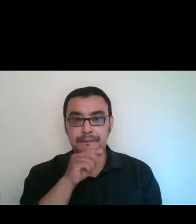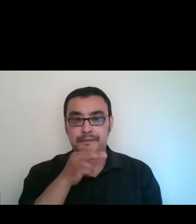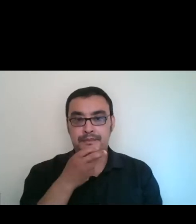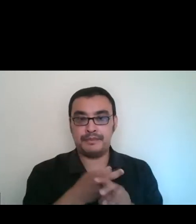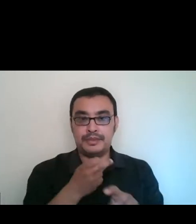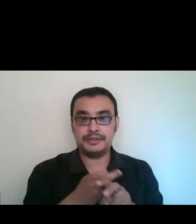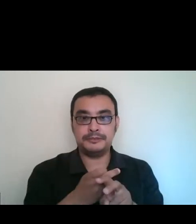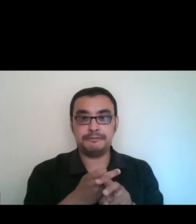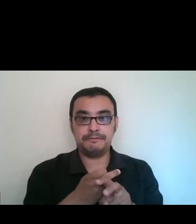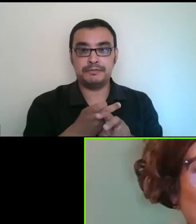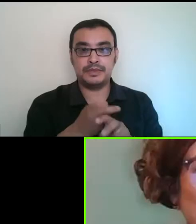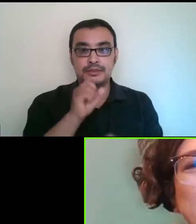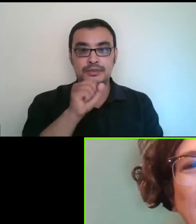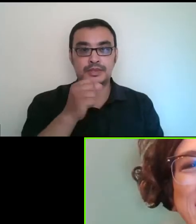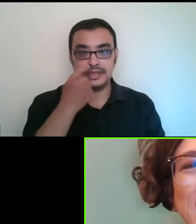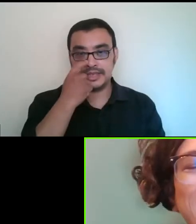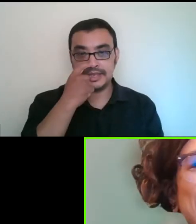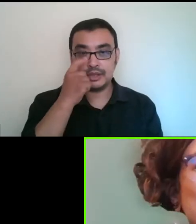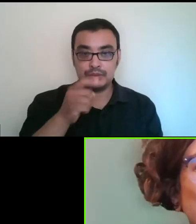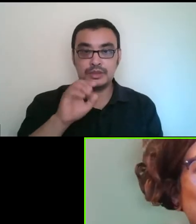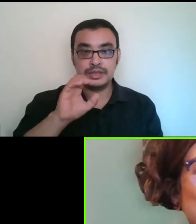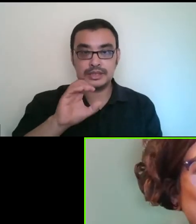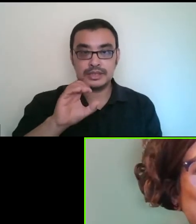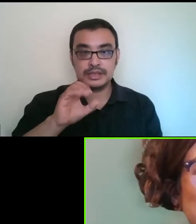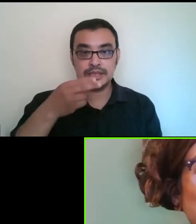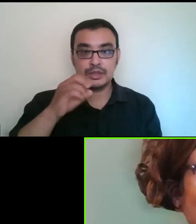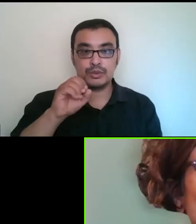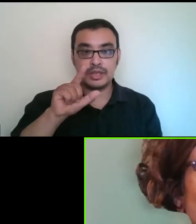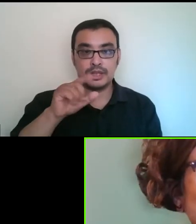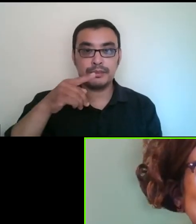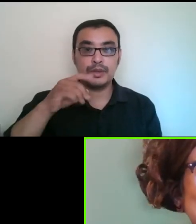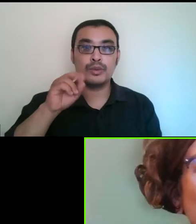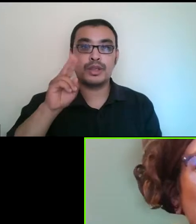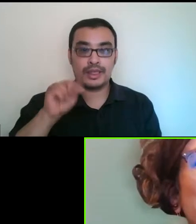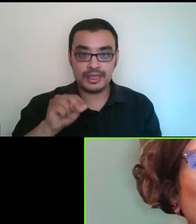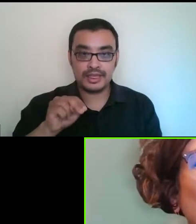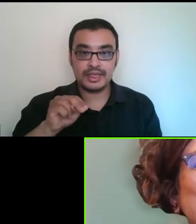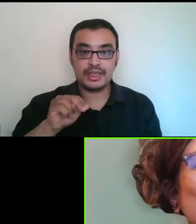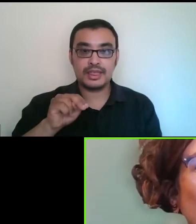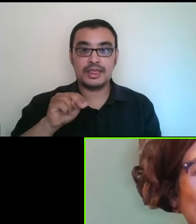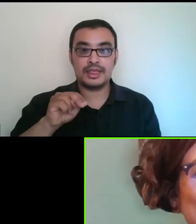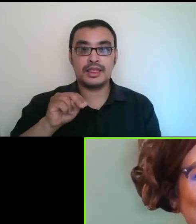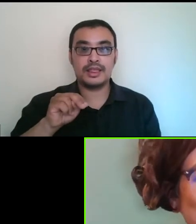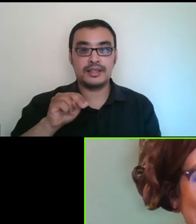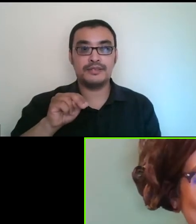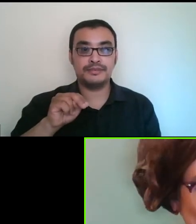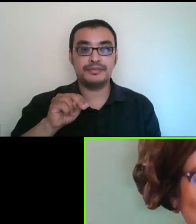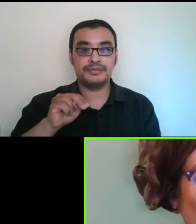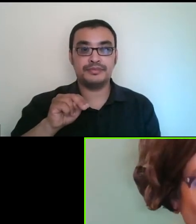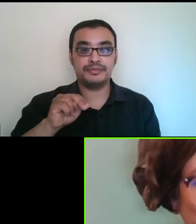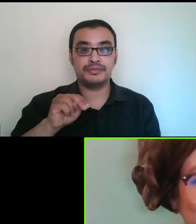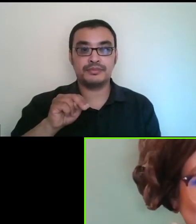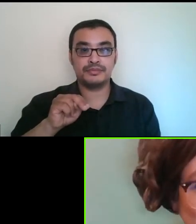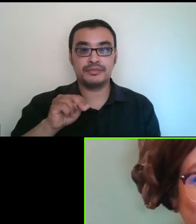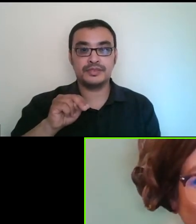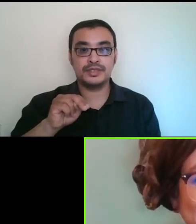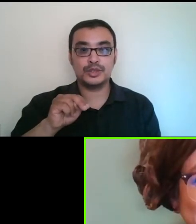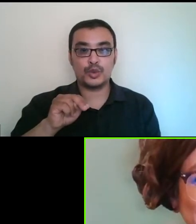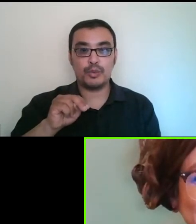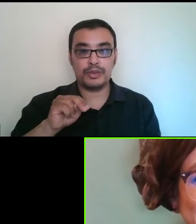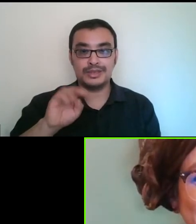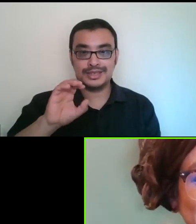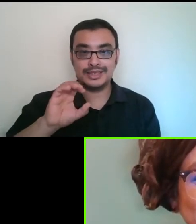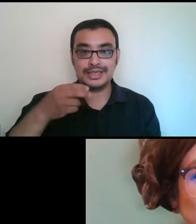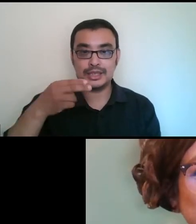man. Of course, you are a woman. I think I said he rather than she, but I hope I at least pronounced correctly your name. Is it Kolpon? Is it